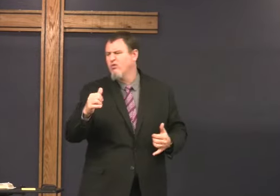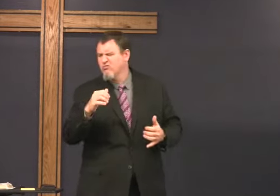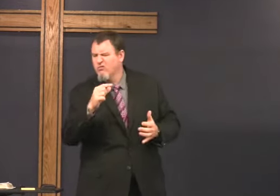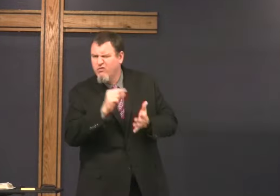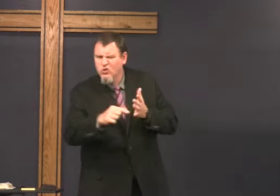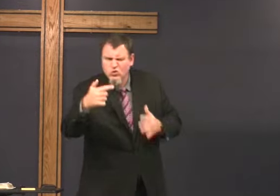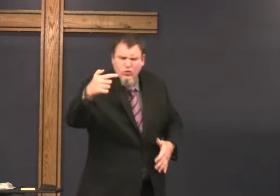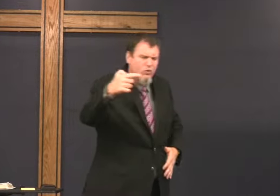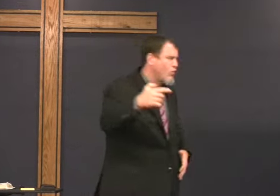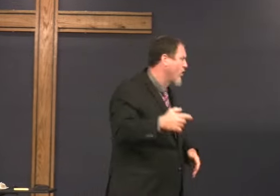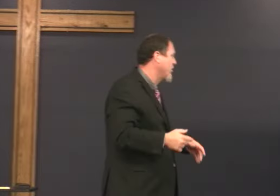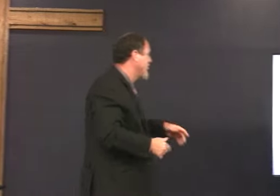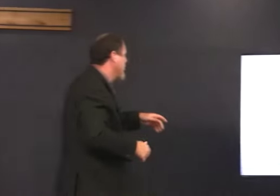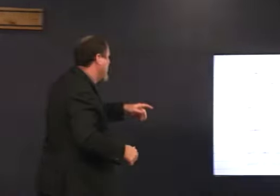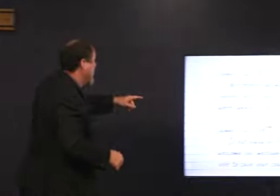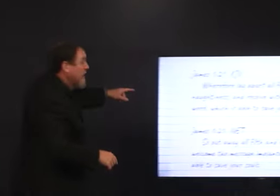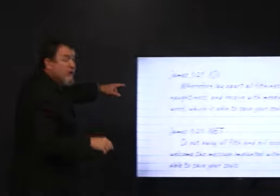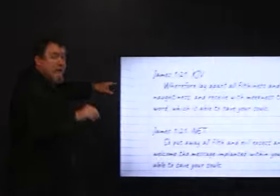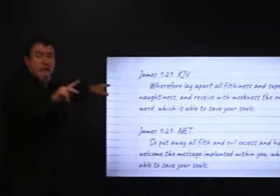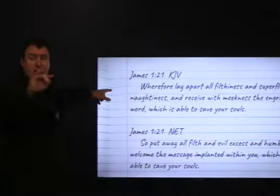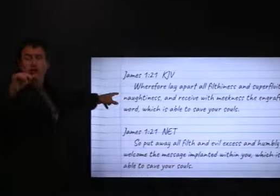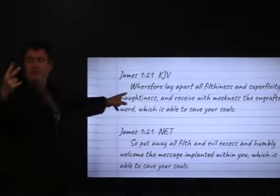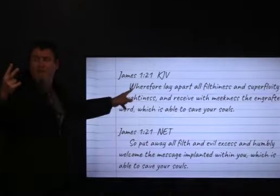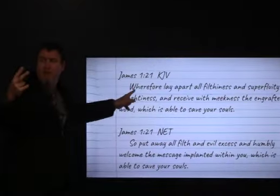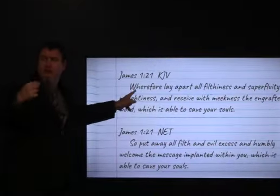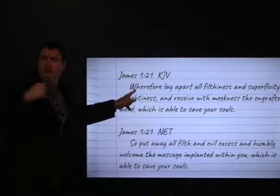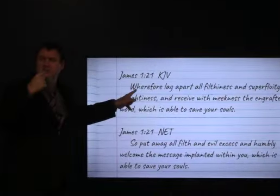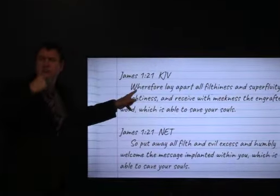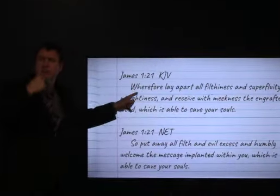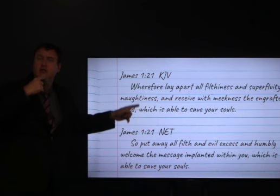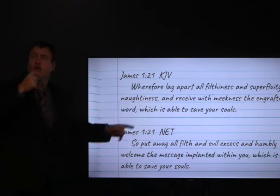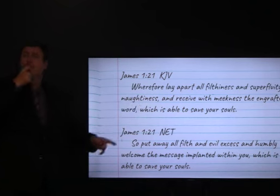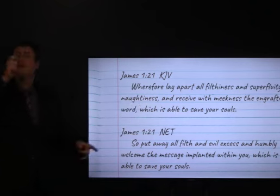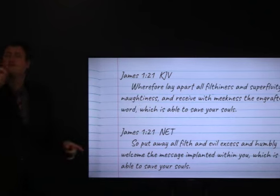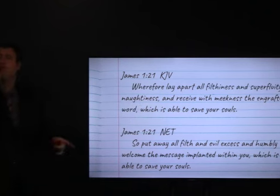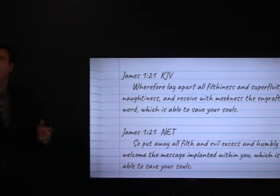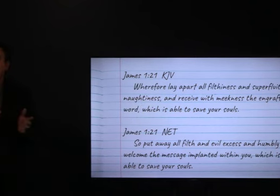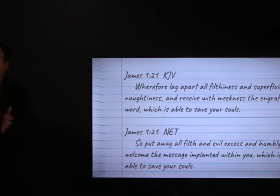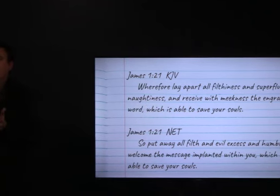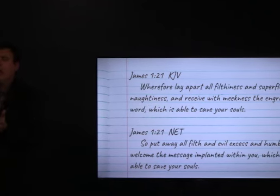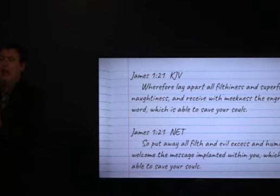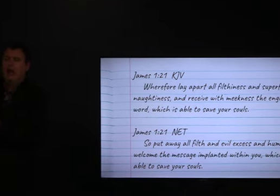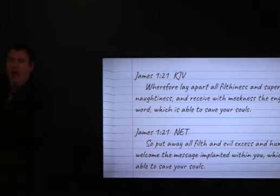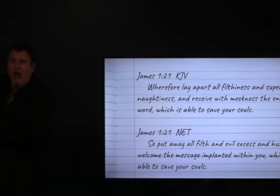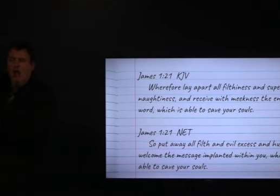And now, we're going to compare these. It says, wherefore,